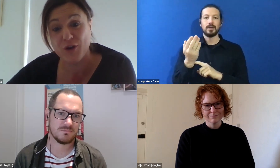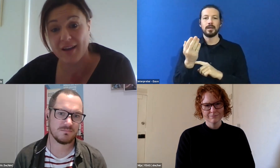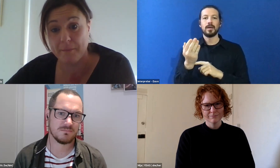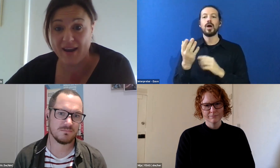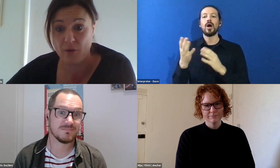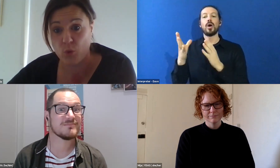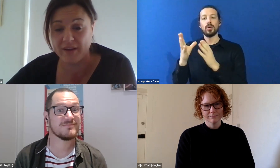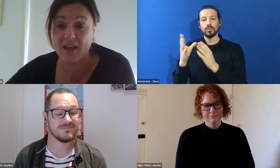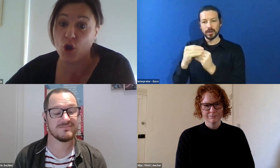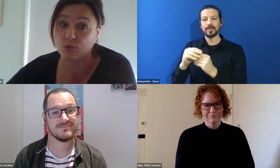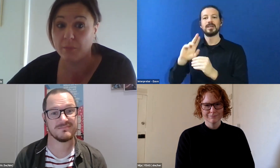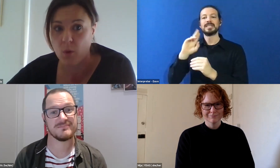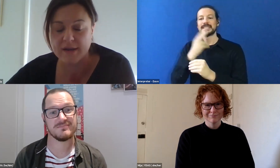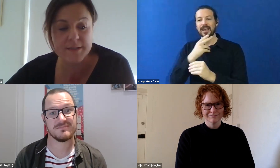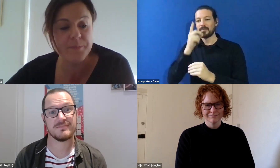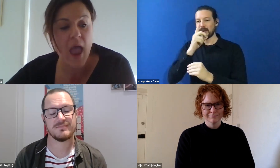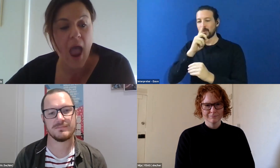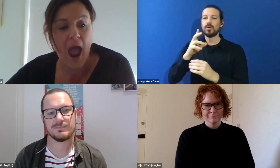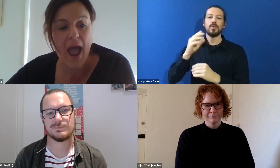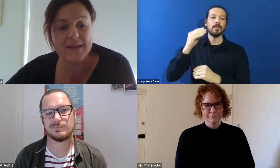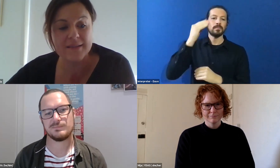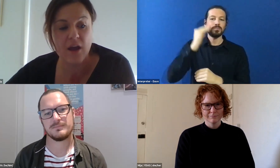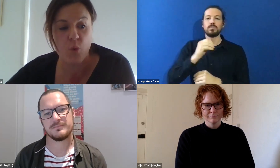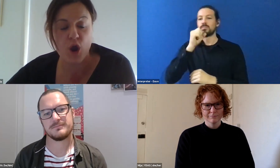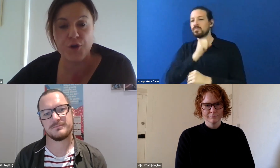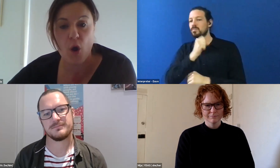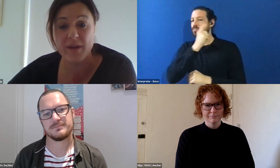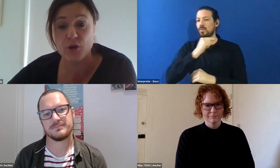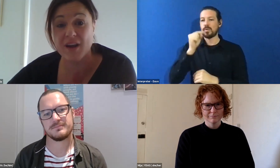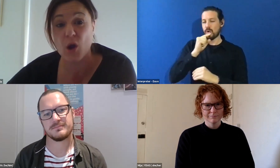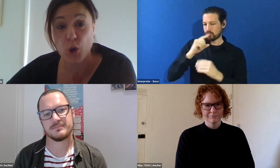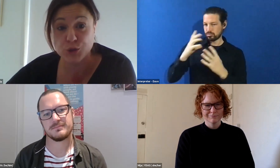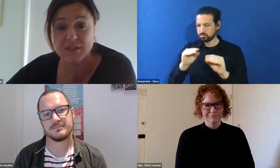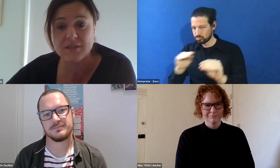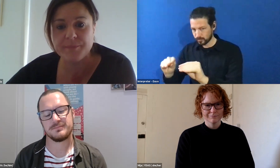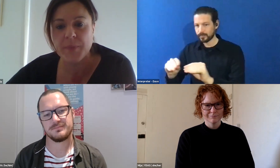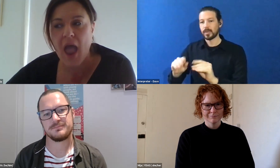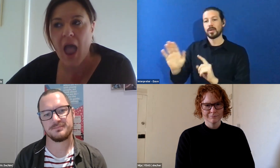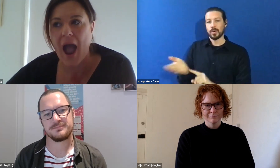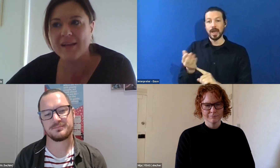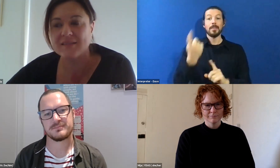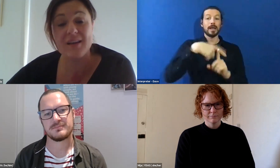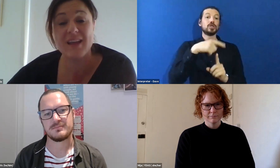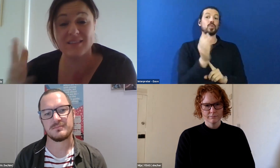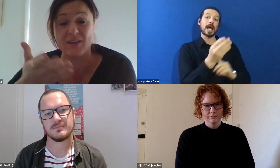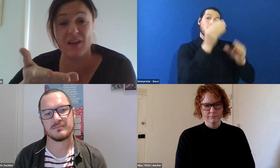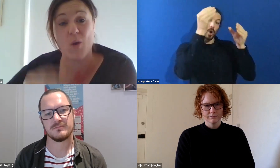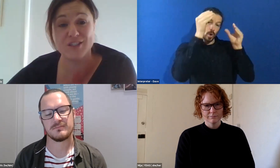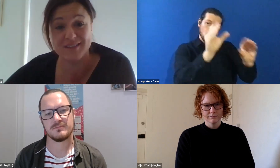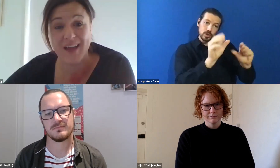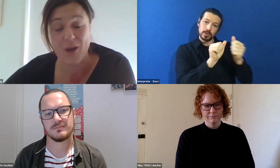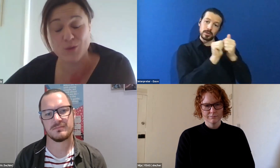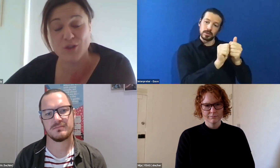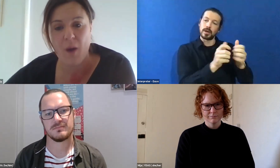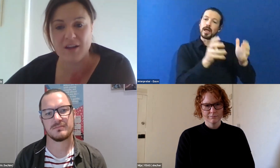in cricket, men and women and girls and boys. And I work a lot with cricket coaches. And that is a